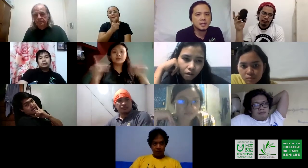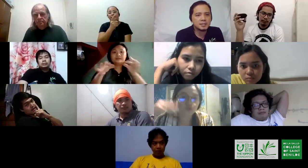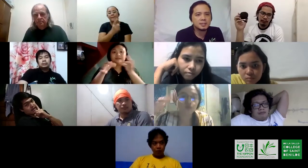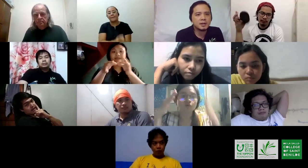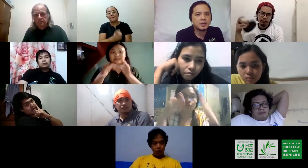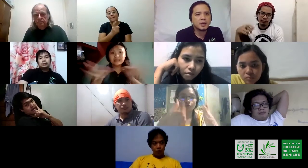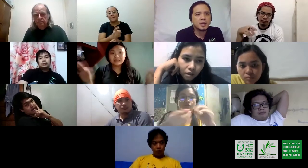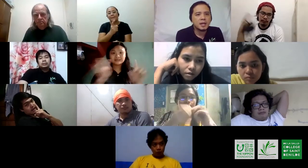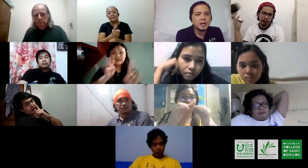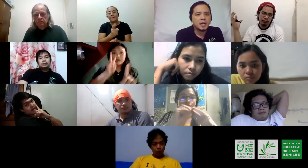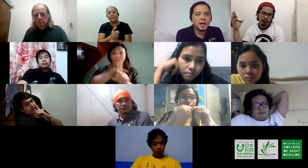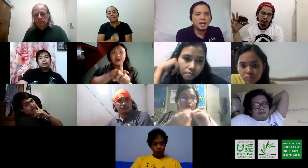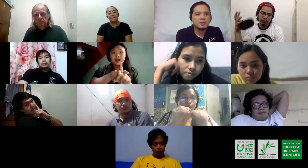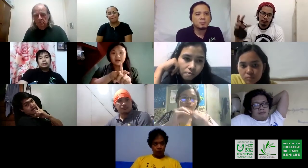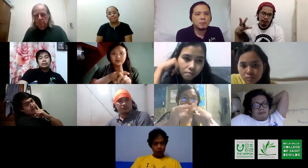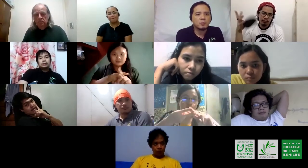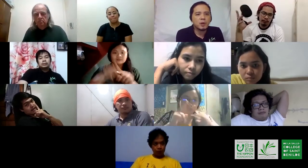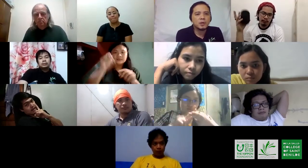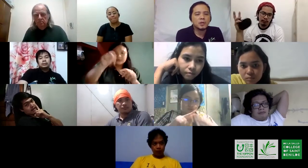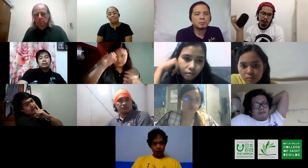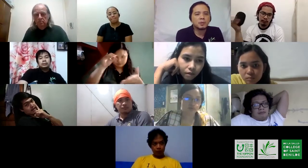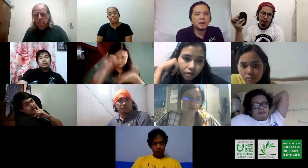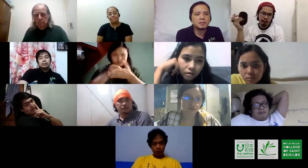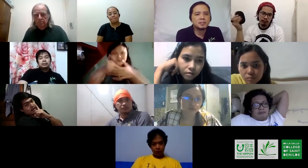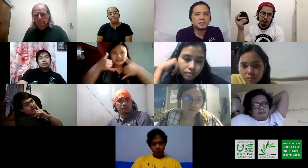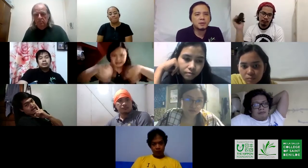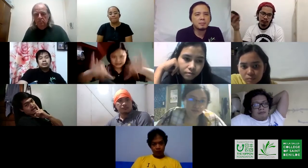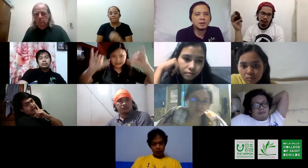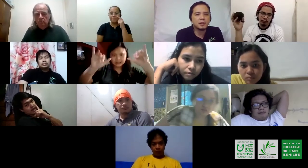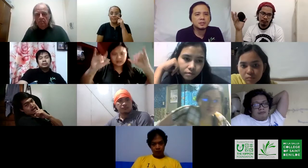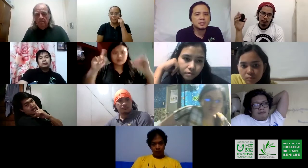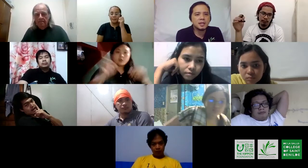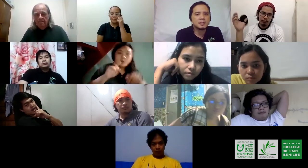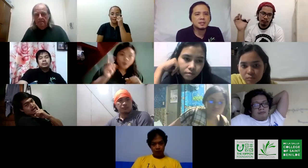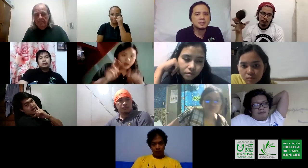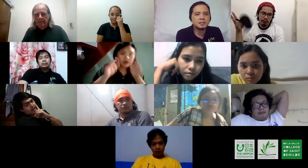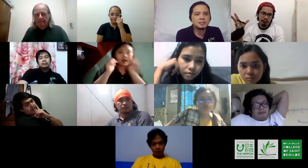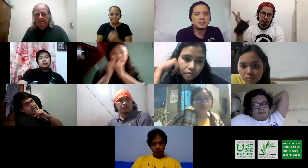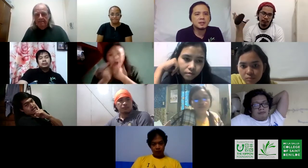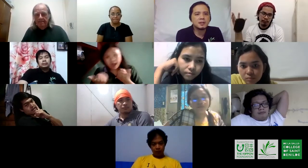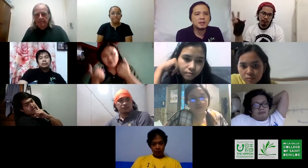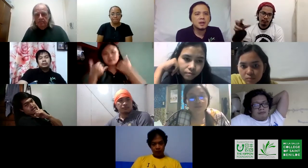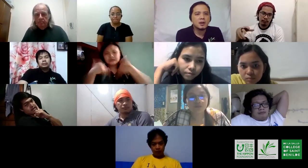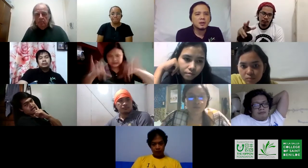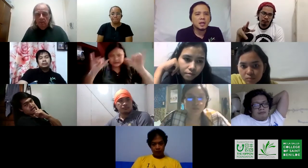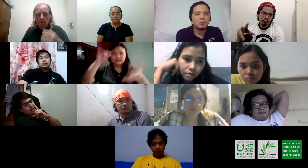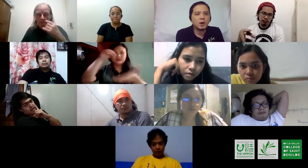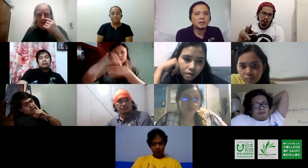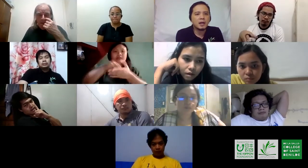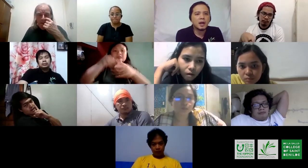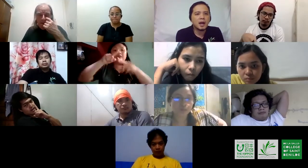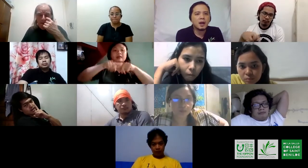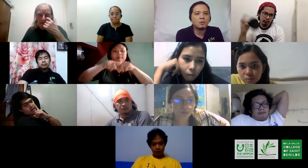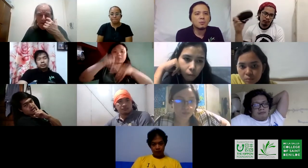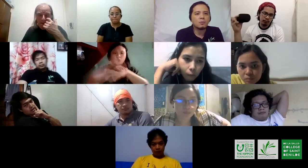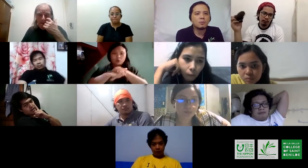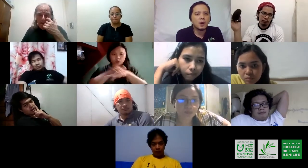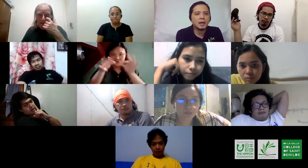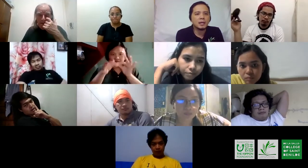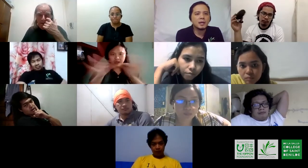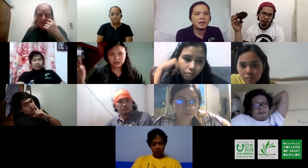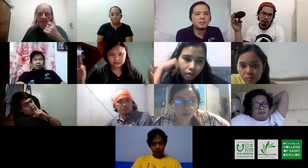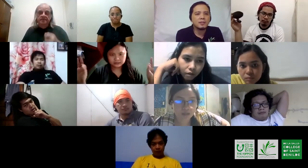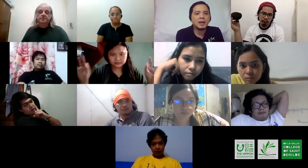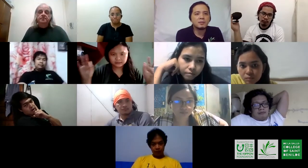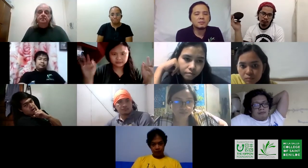not necessary. But when we apply this to grammar, to sentences, like what, how,